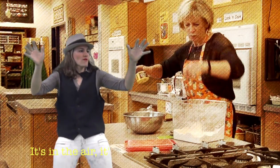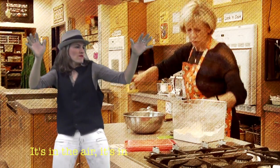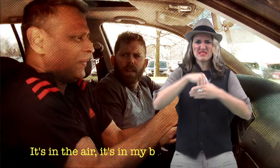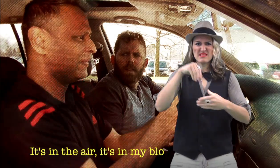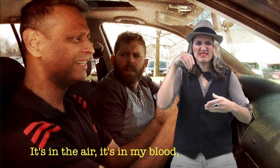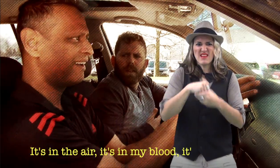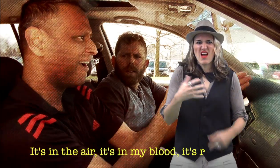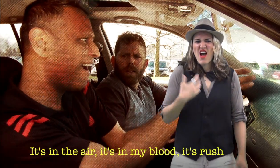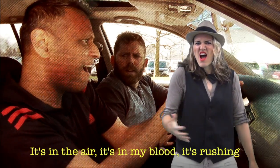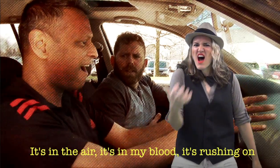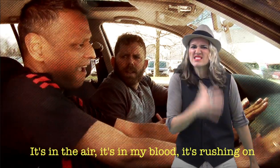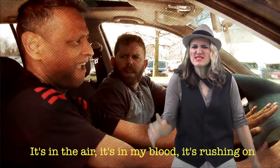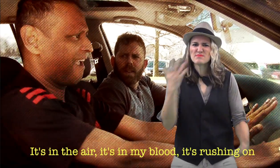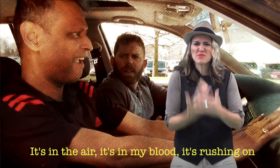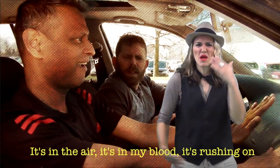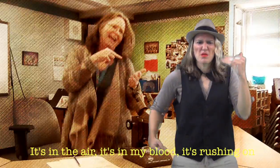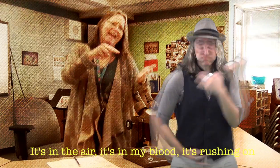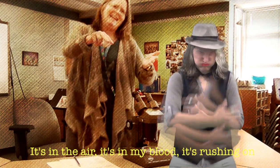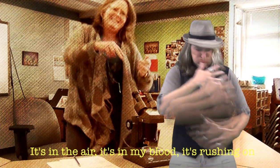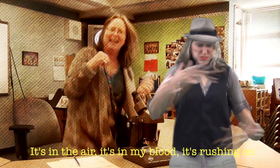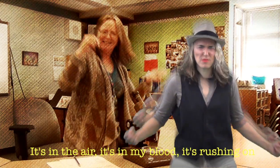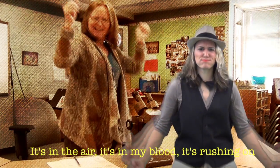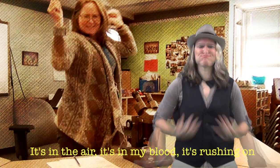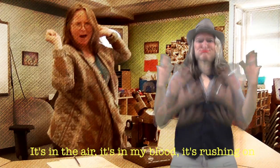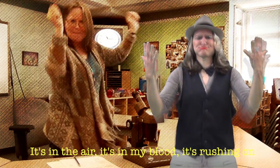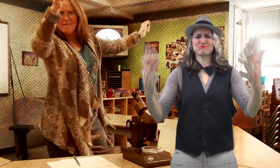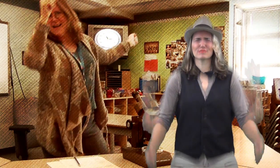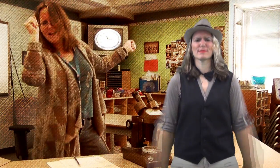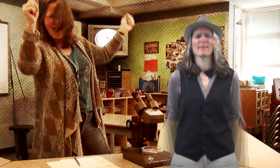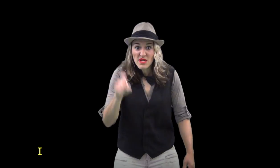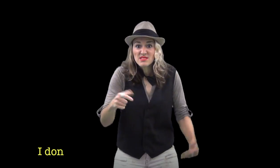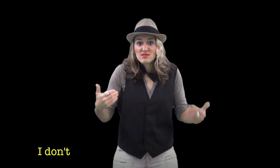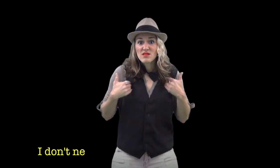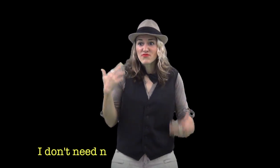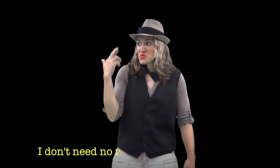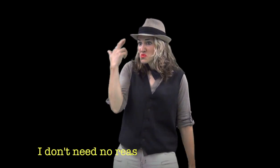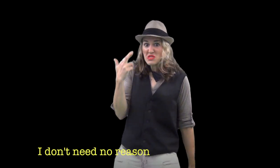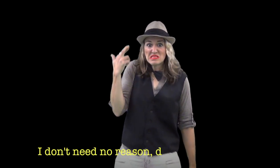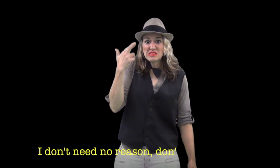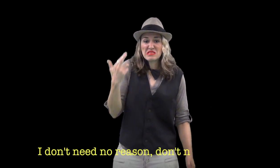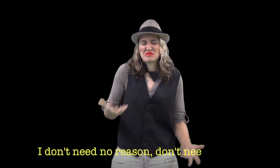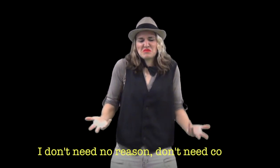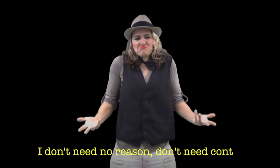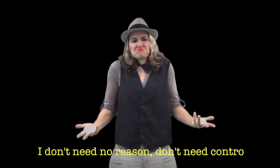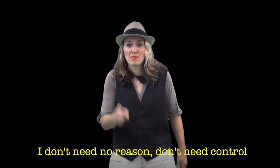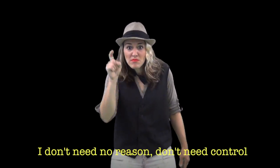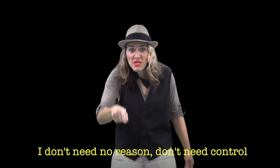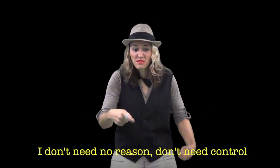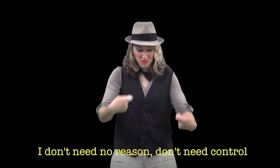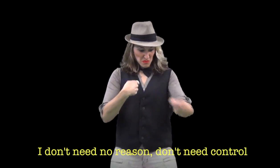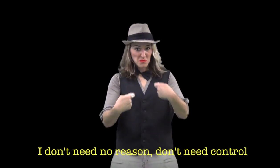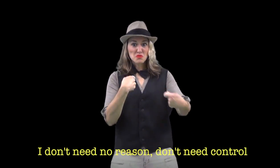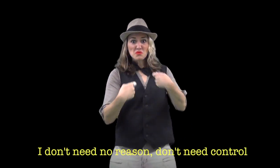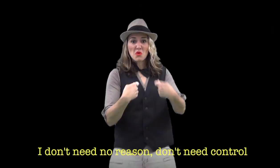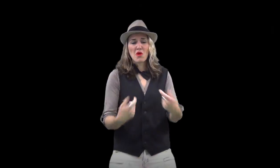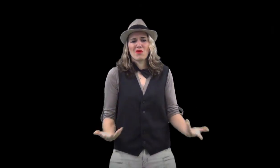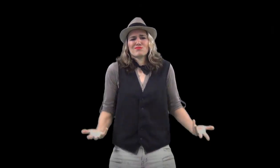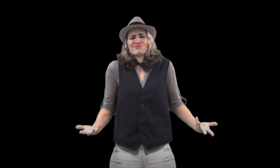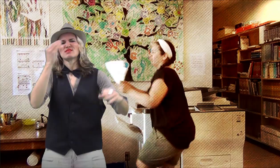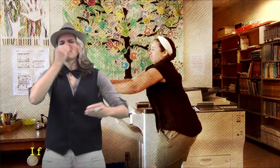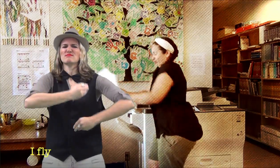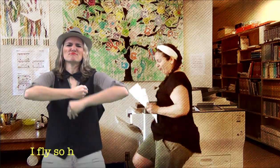It's in the air, it's in my blood, it's rushing on. I don't need no reason, don't be